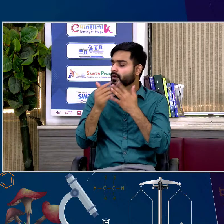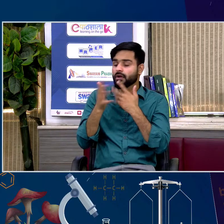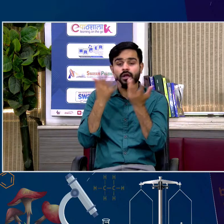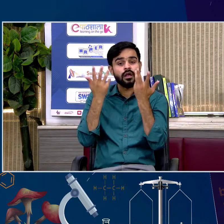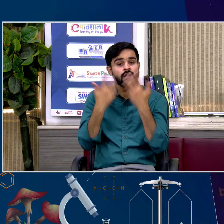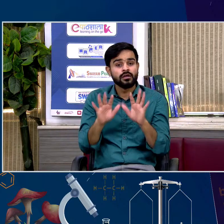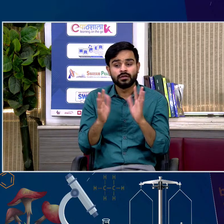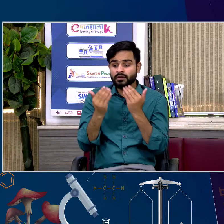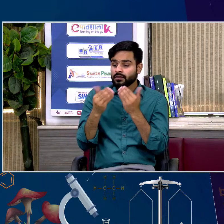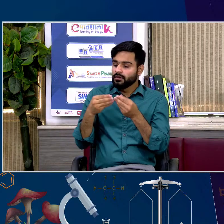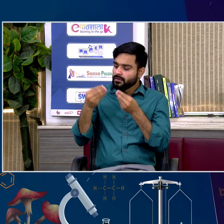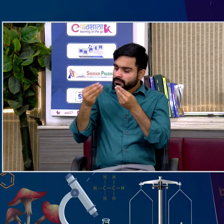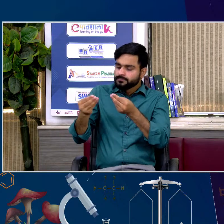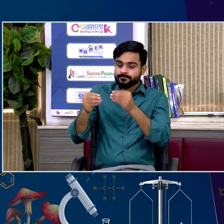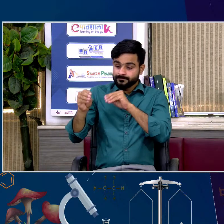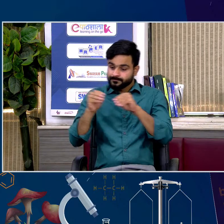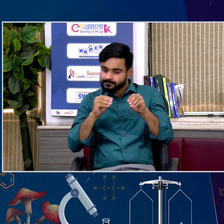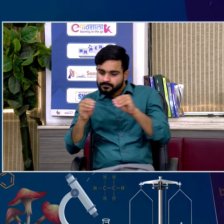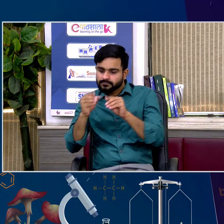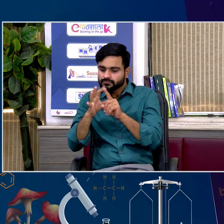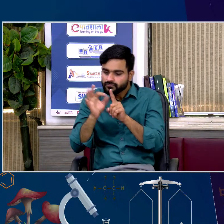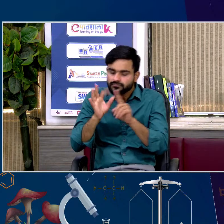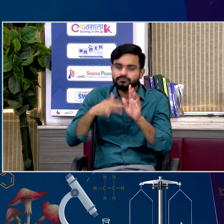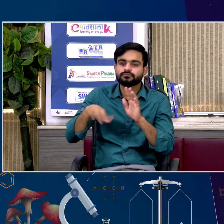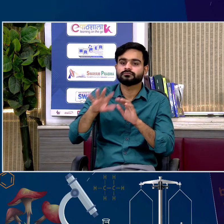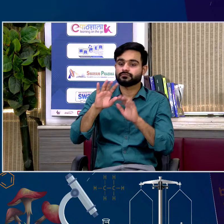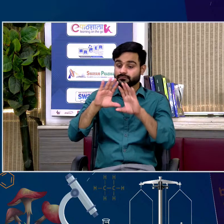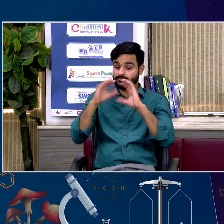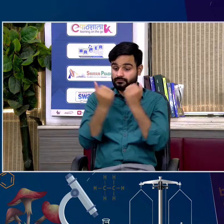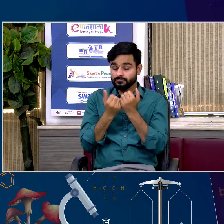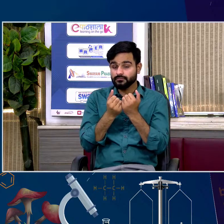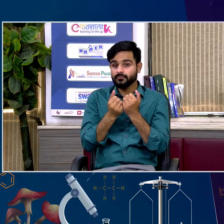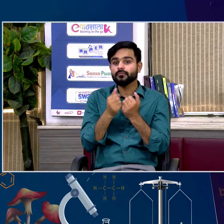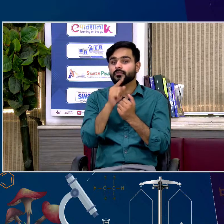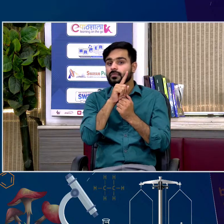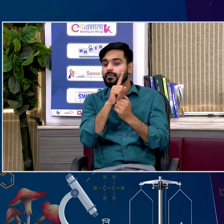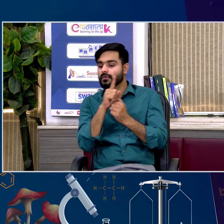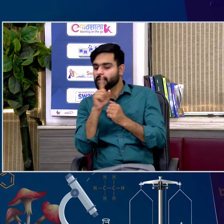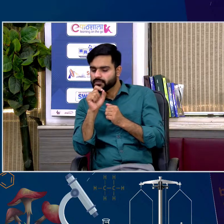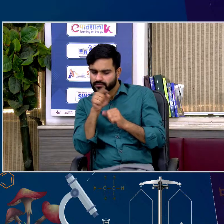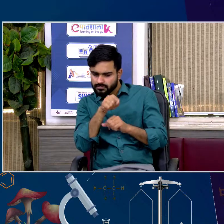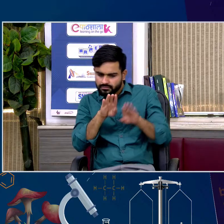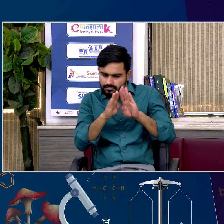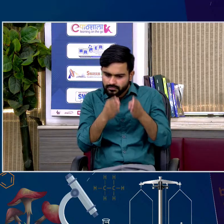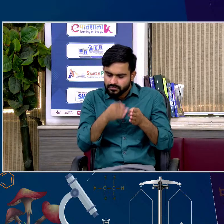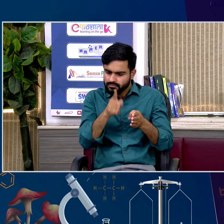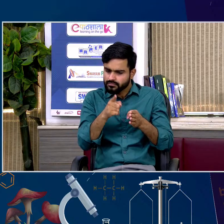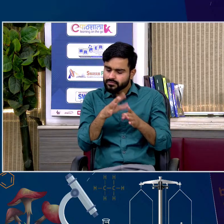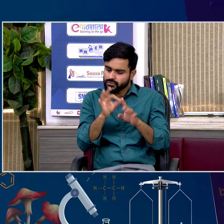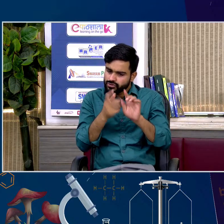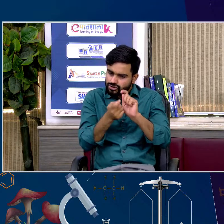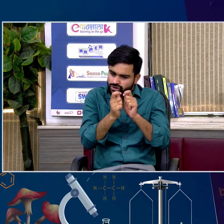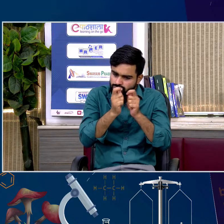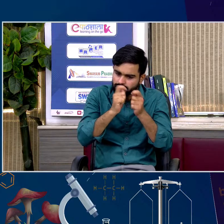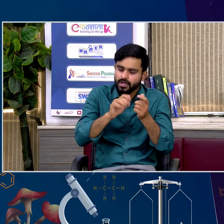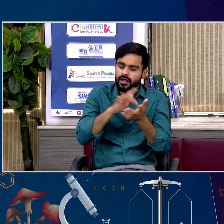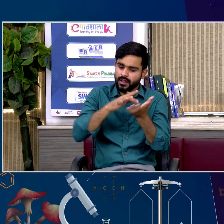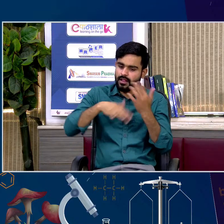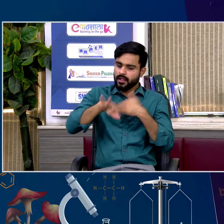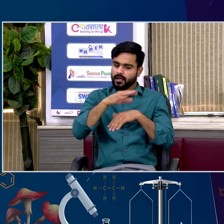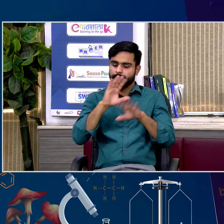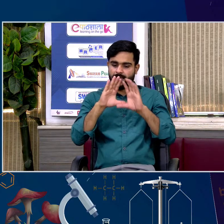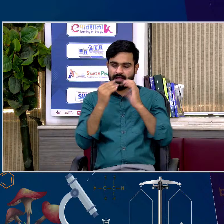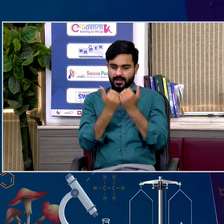possible, give him a movement break. In between classes, tell him to wipe the table. So this will give him a legitimate reason to move around in the